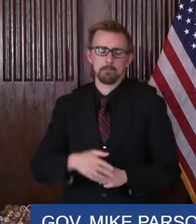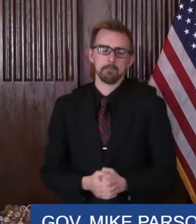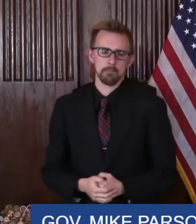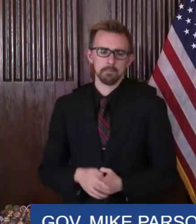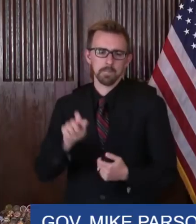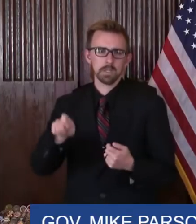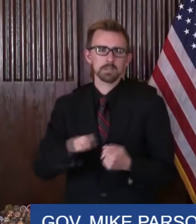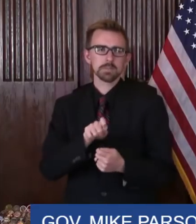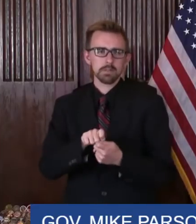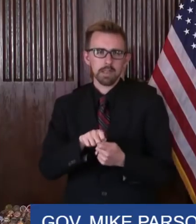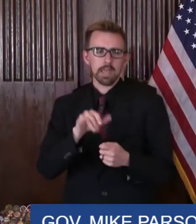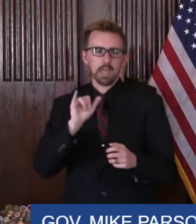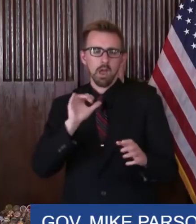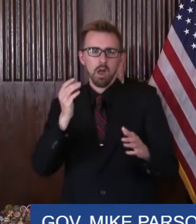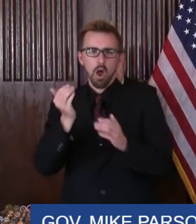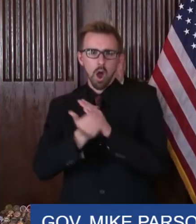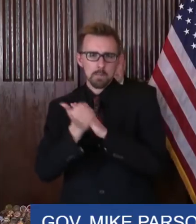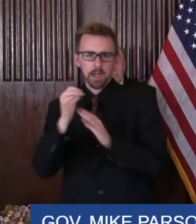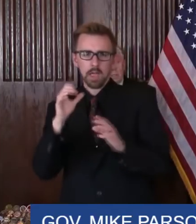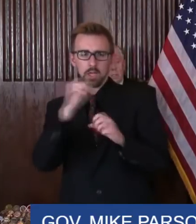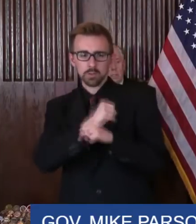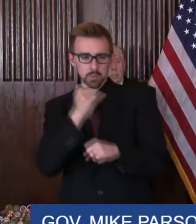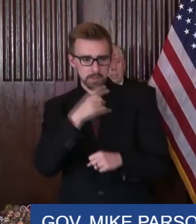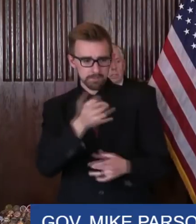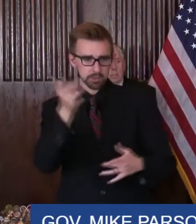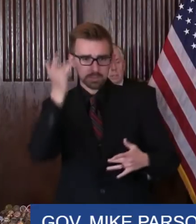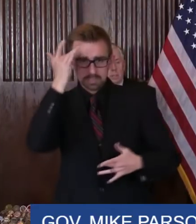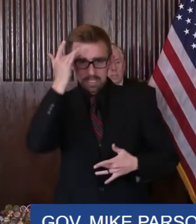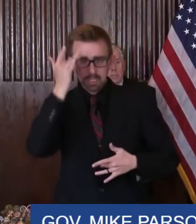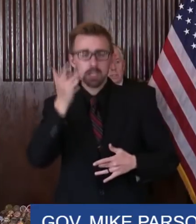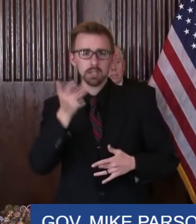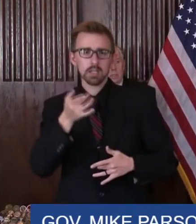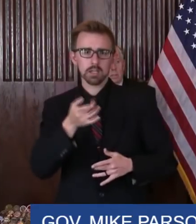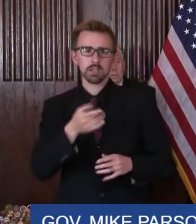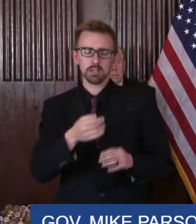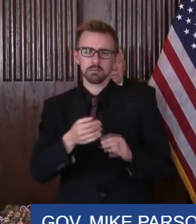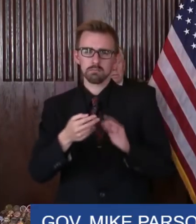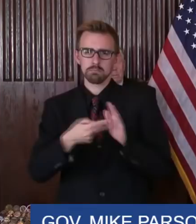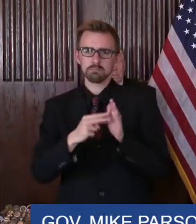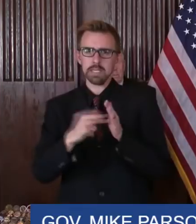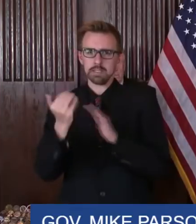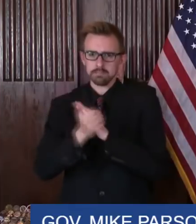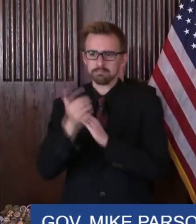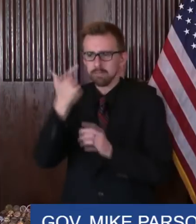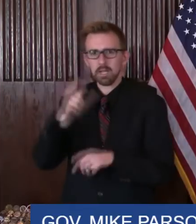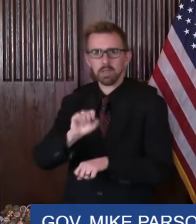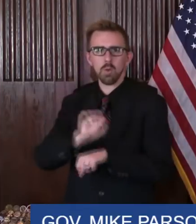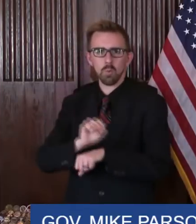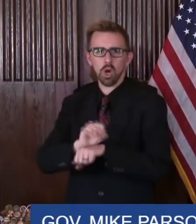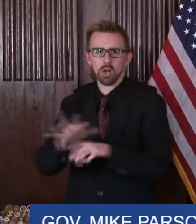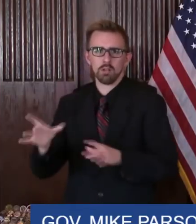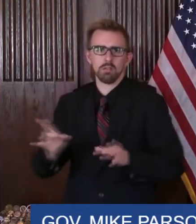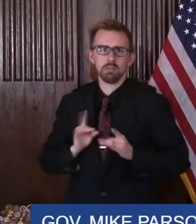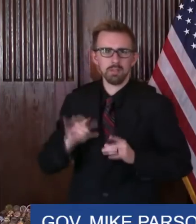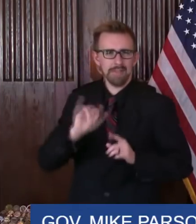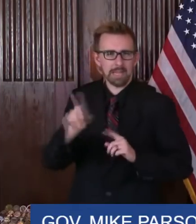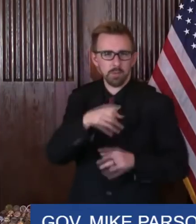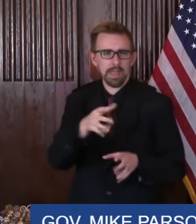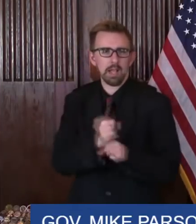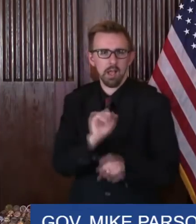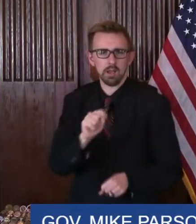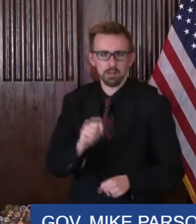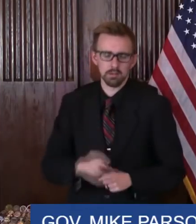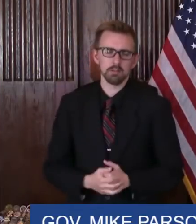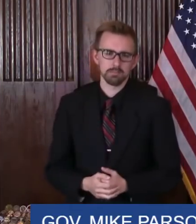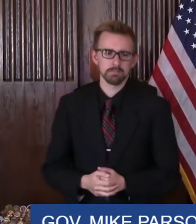it creates a presumption that a first responder's illness was directly related to the performance of their official duties. Without